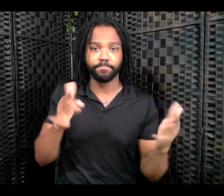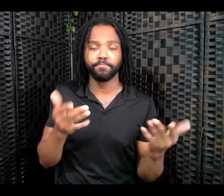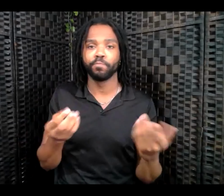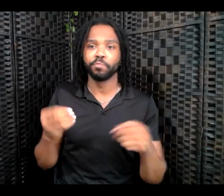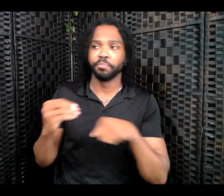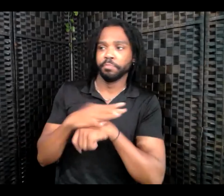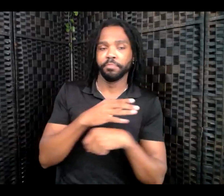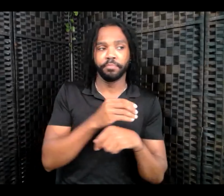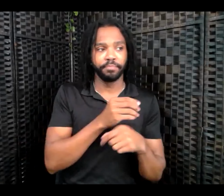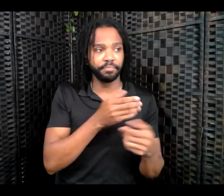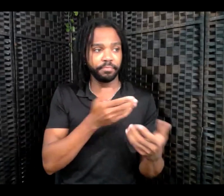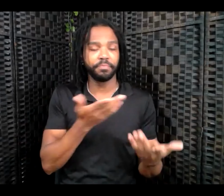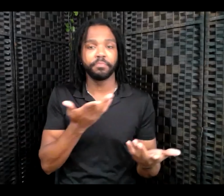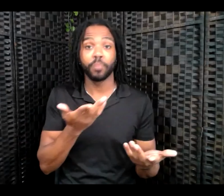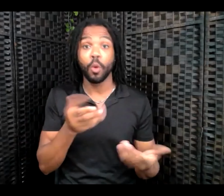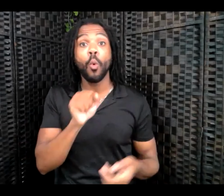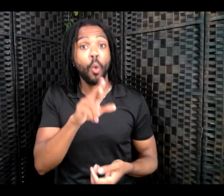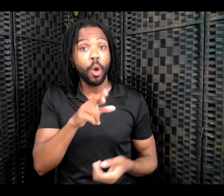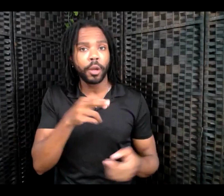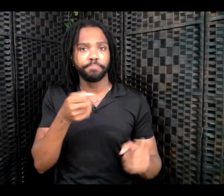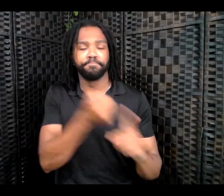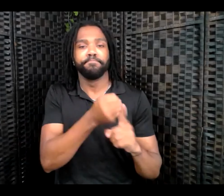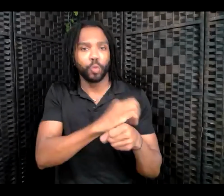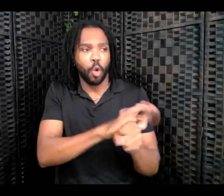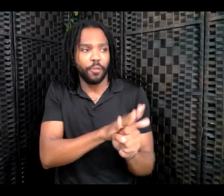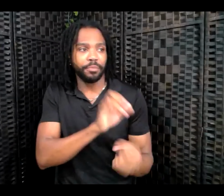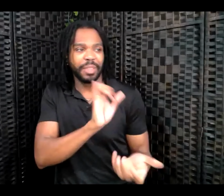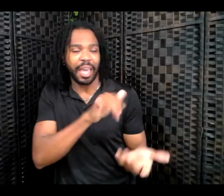another, or acquiring COVID in that setting.